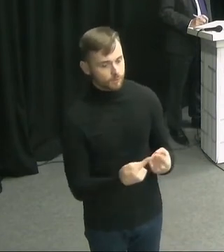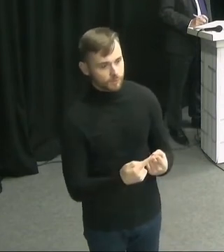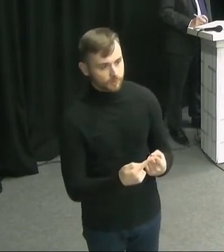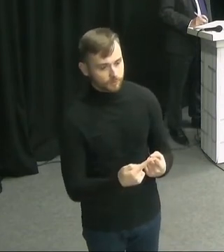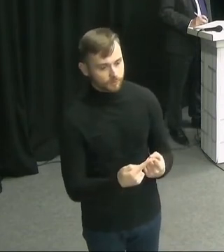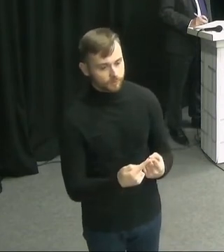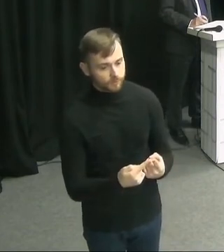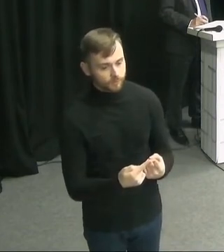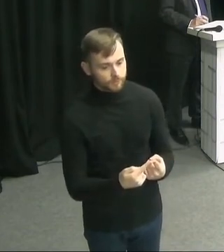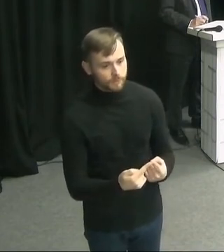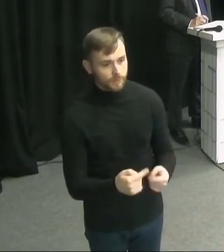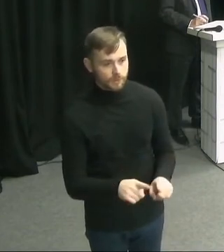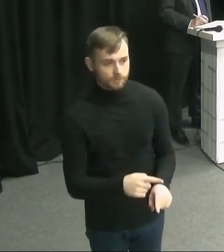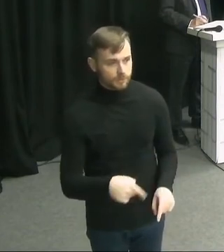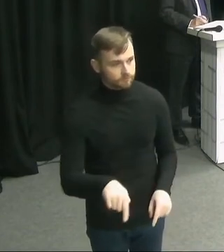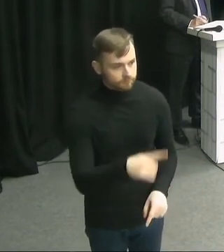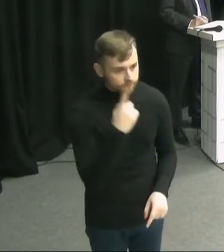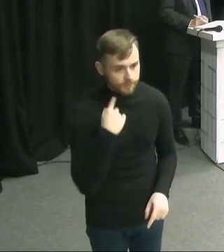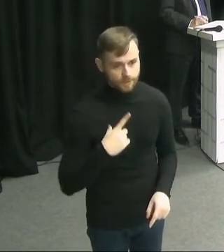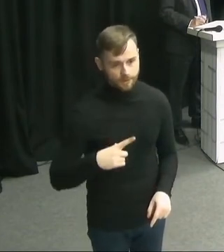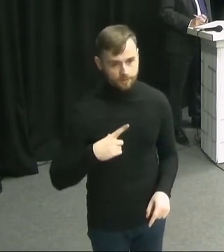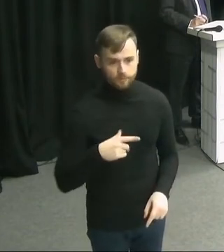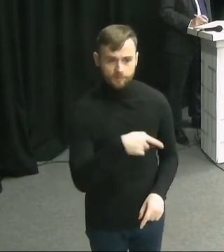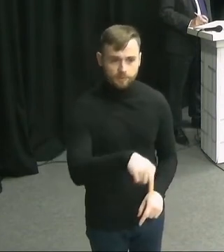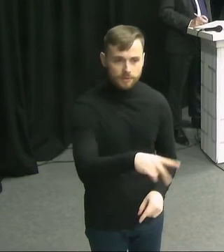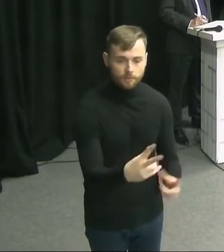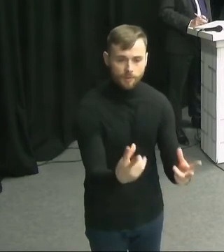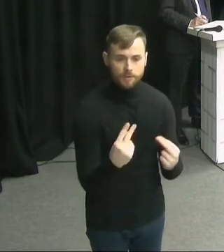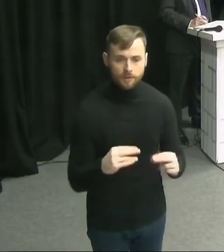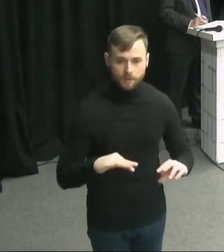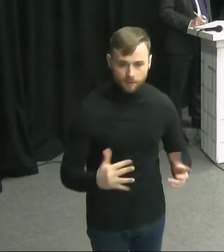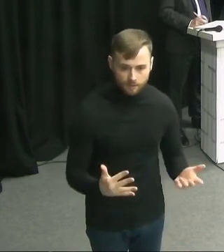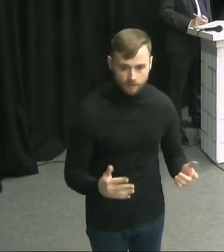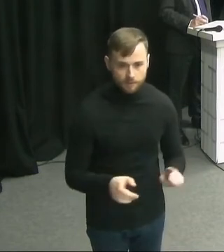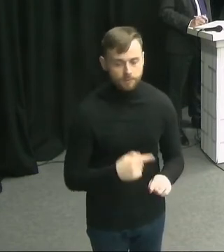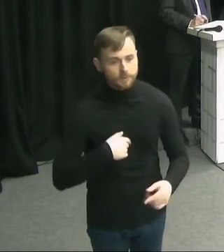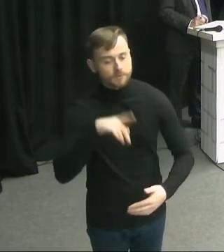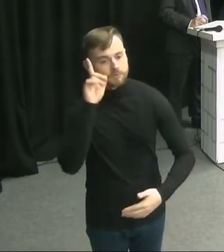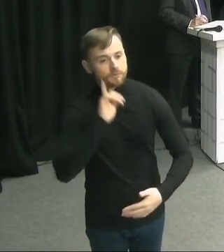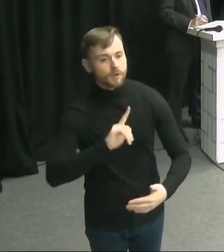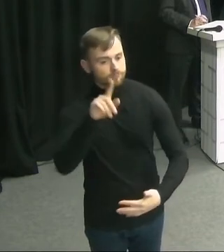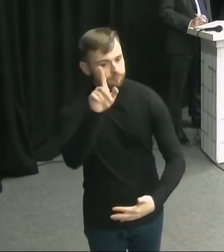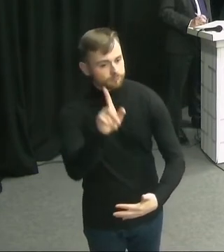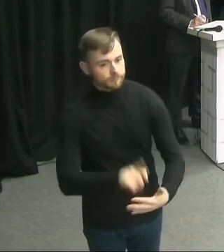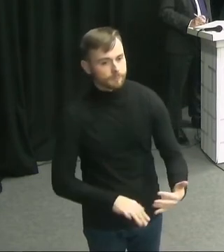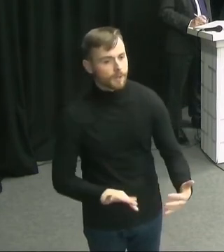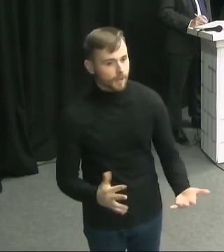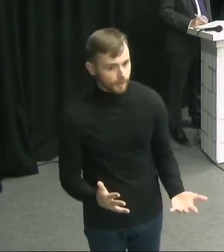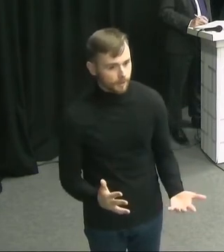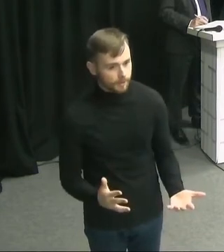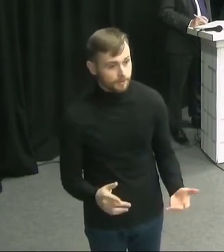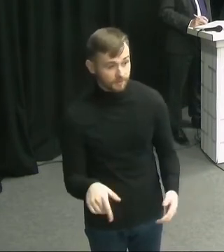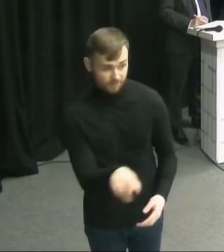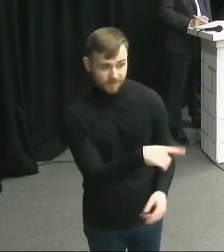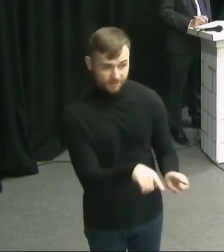trust, or maybe someone didn't fulfill their promises. But I would really